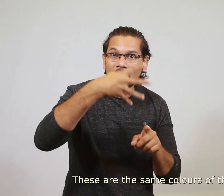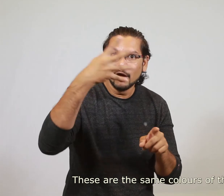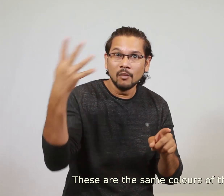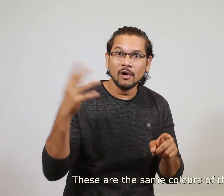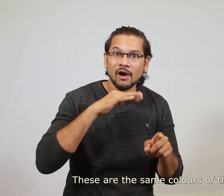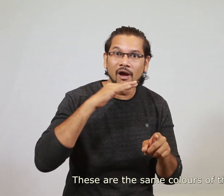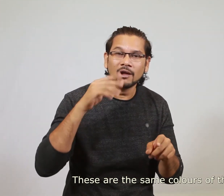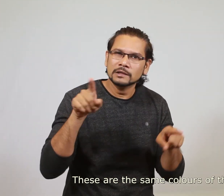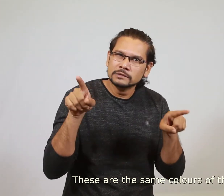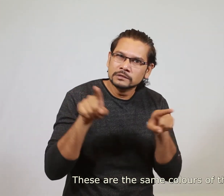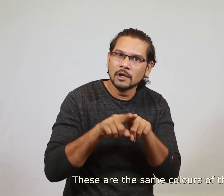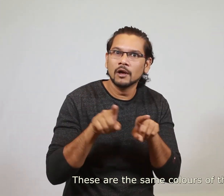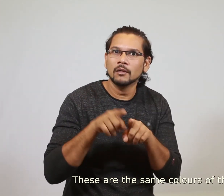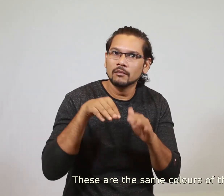These are the same colors of the rainbow.